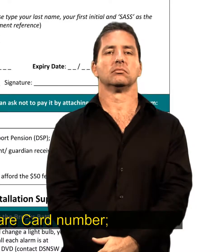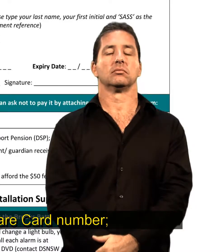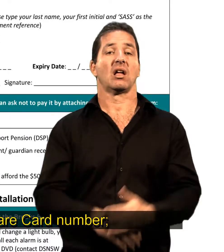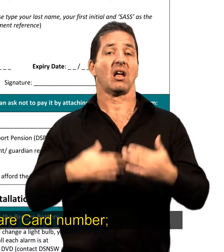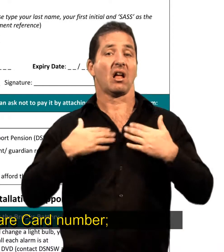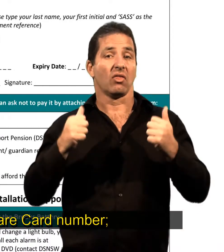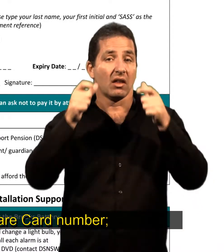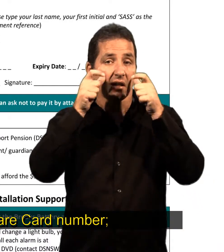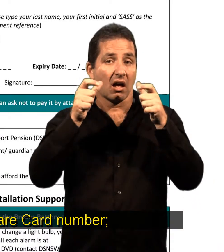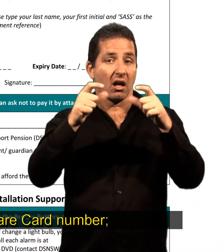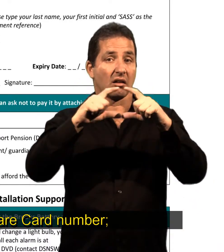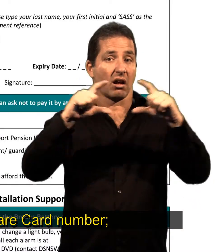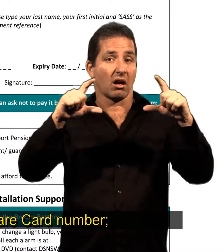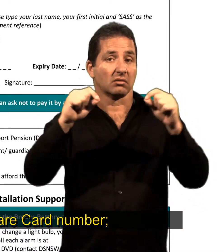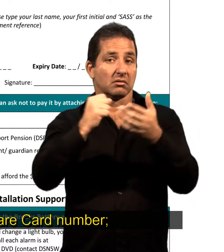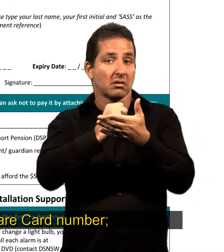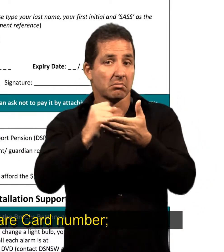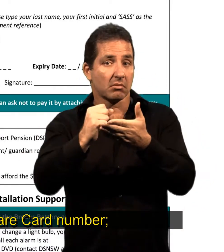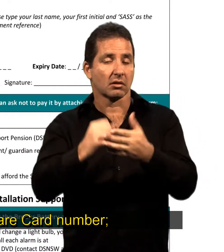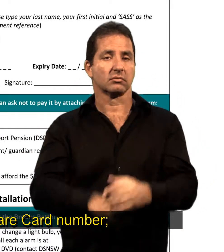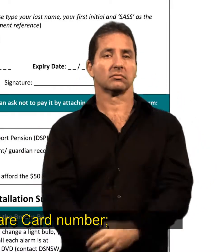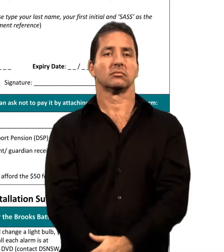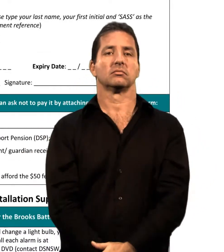your health care card number,